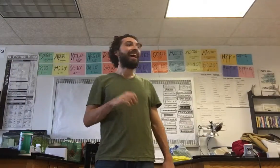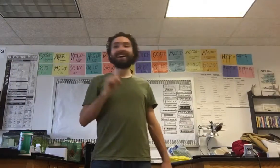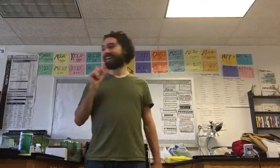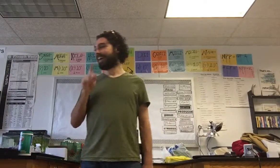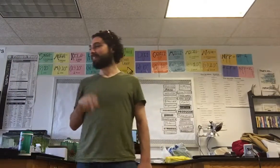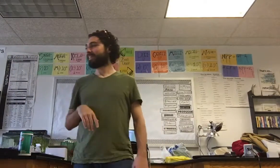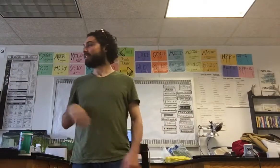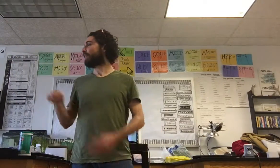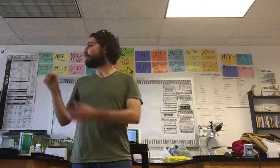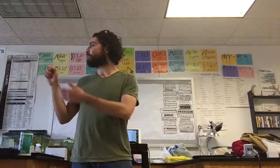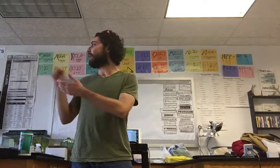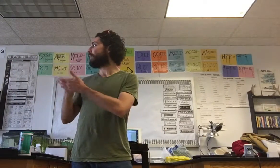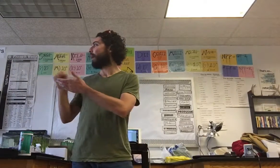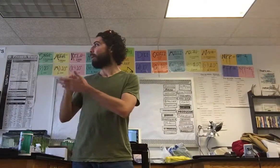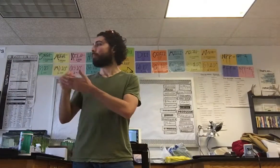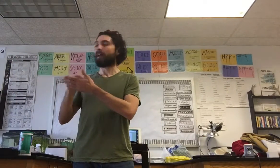Okay. So you guys are just writing down what I'm saying.